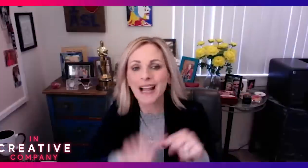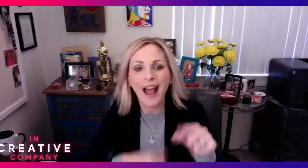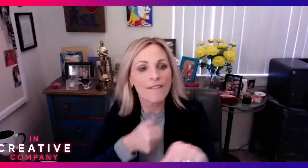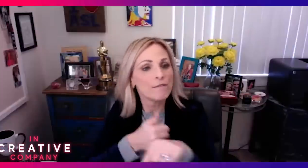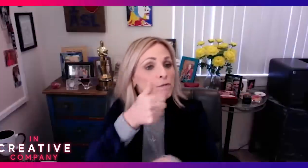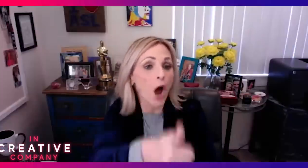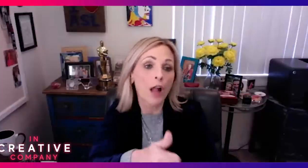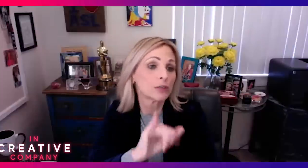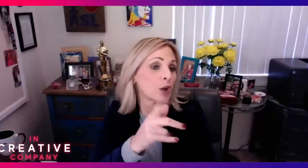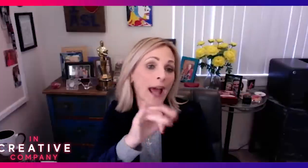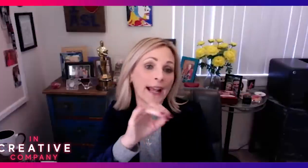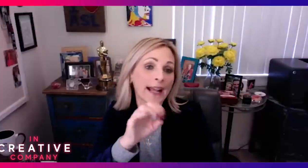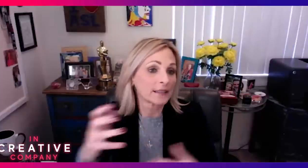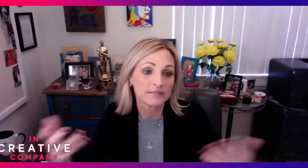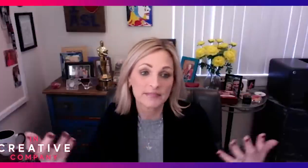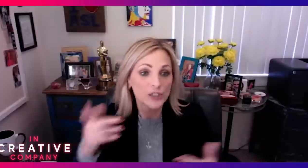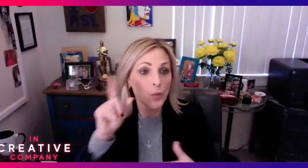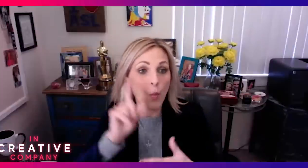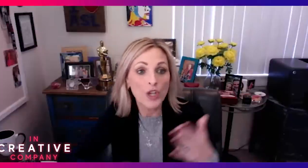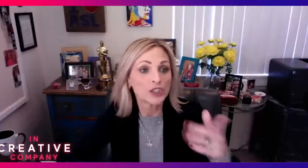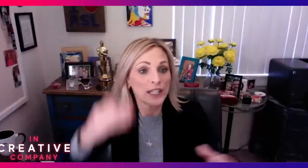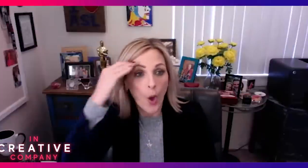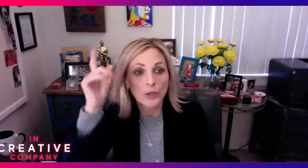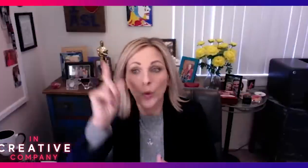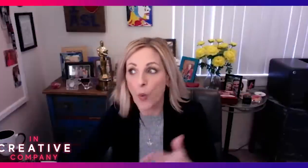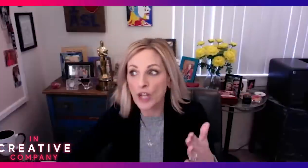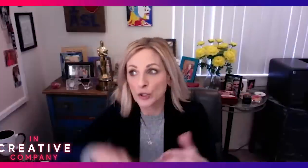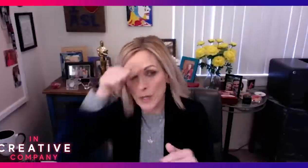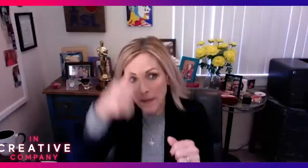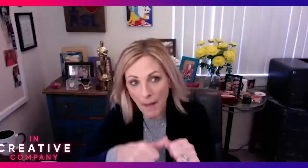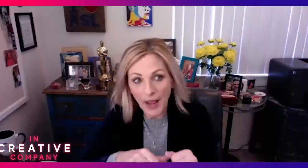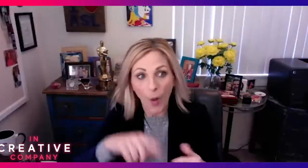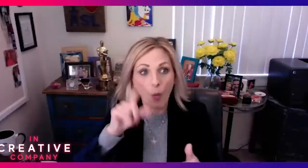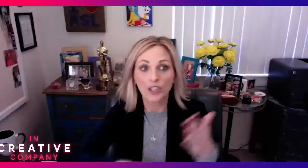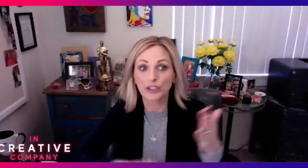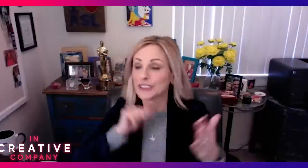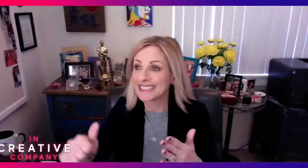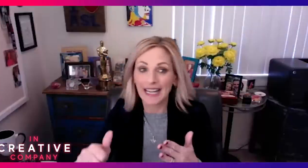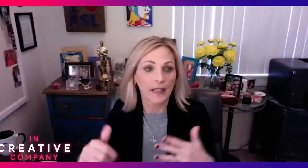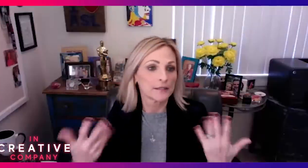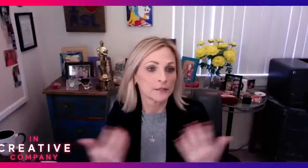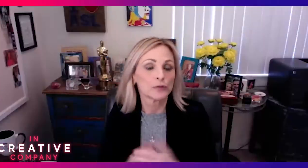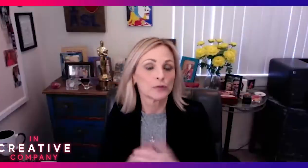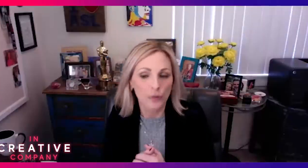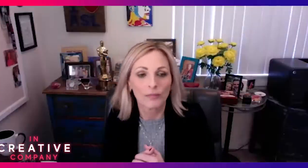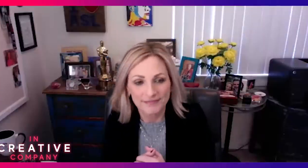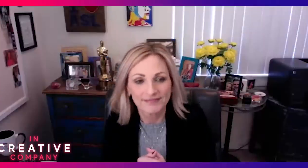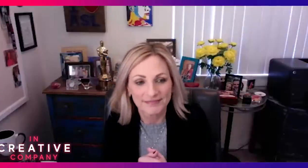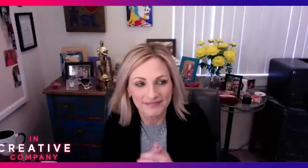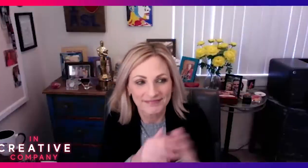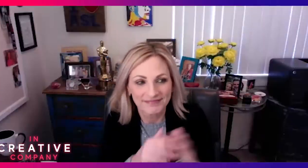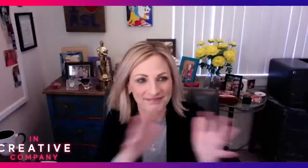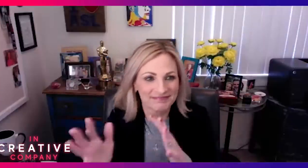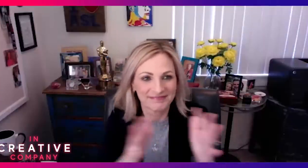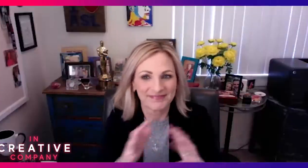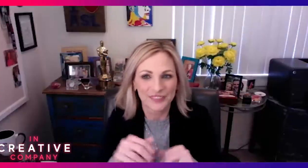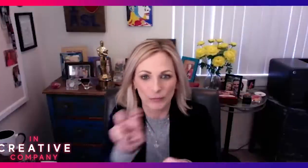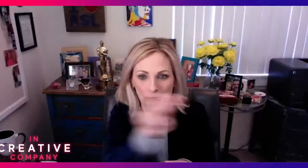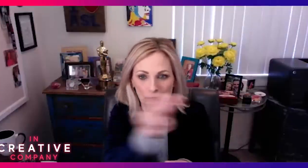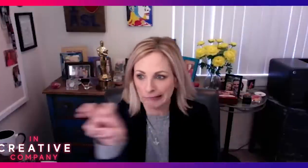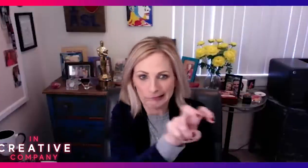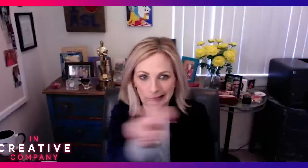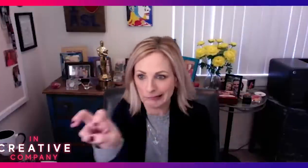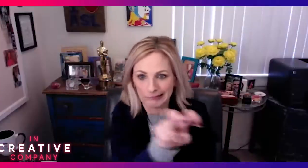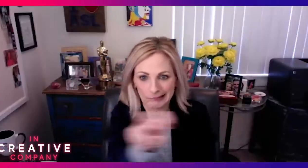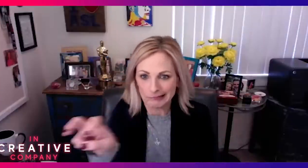my belief as a mother. But again, you can't fault Jackie for trying to do the best that she can based on what she remembers from her mother, based on how she wants to raise her